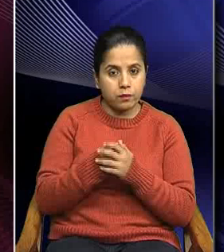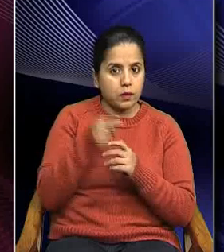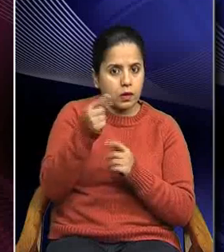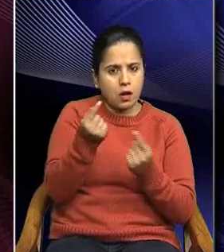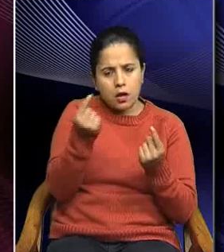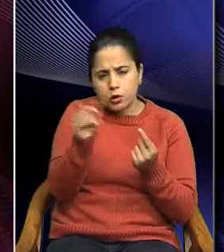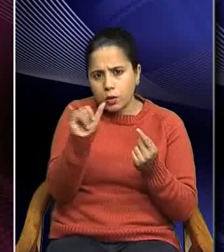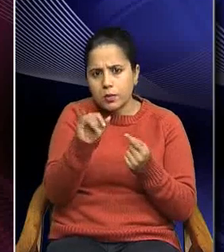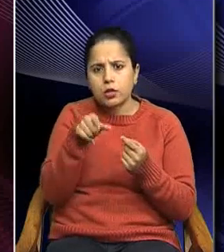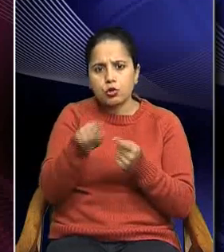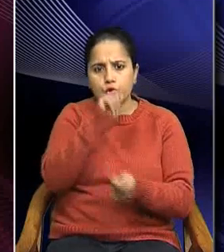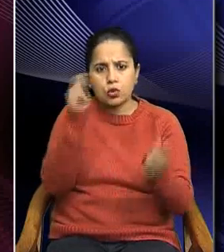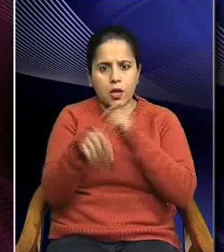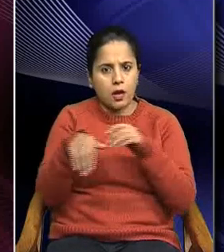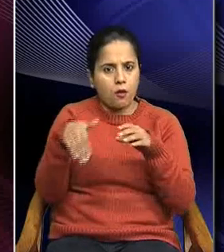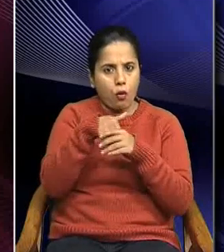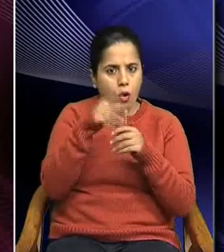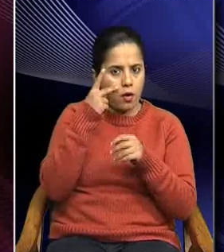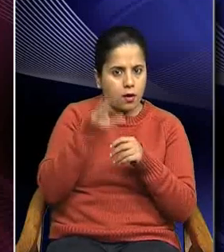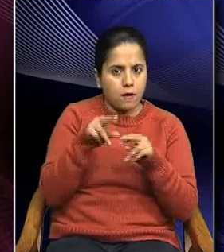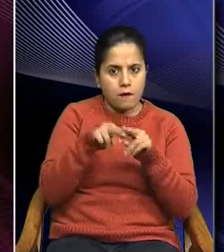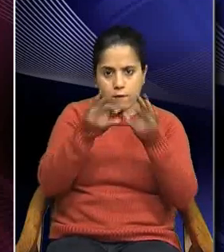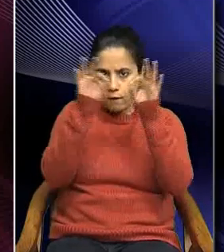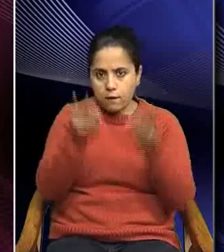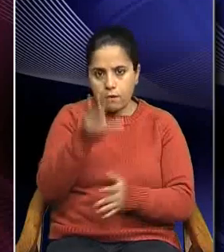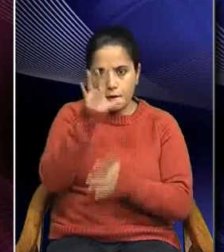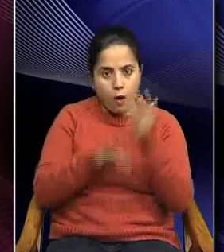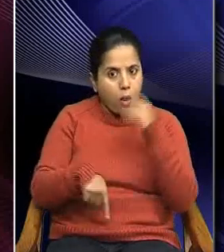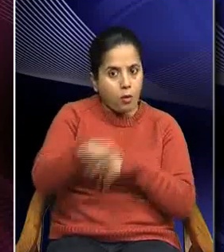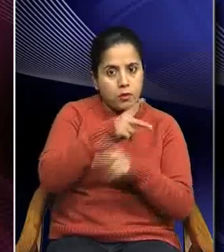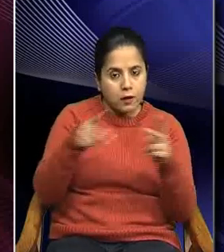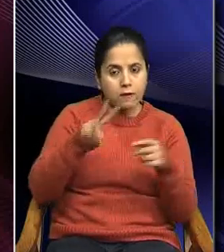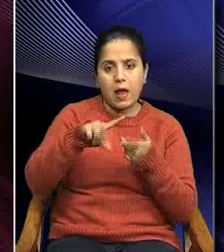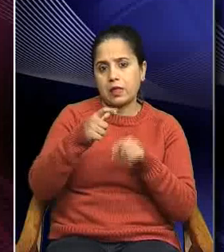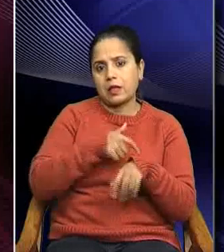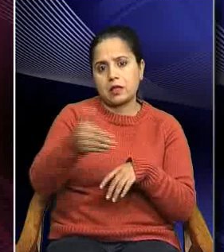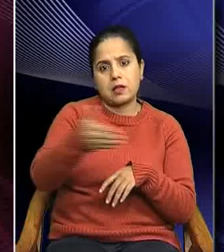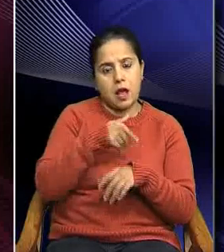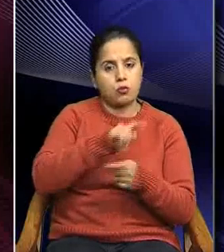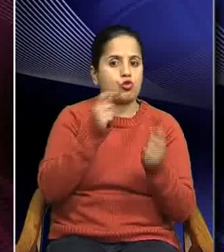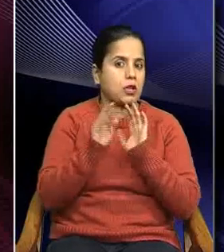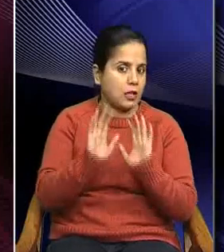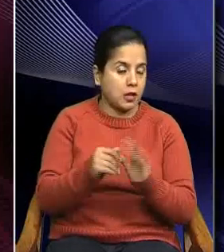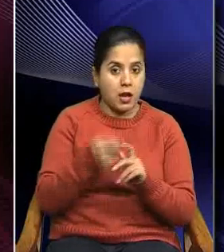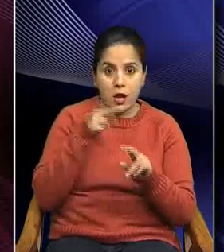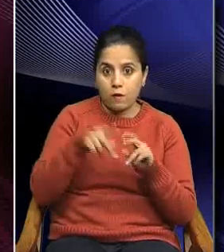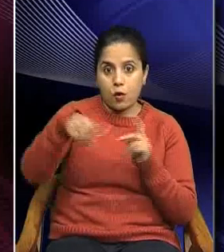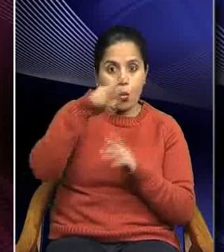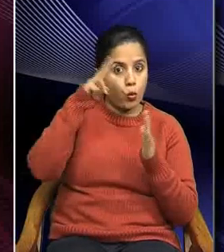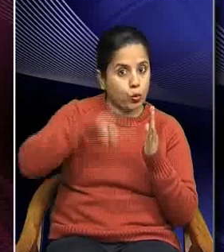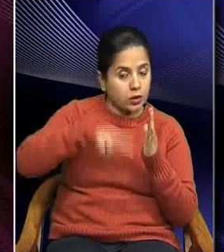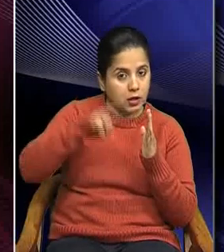corresponding change in content as well as forms of traditions across the Vedic period. So if you read Vedic